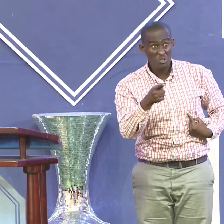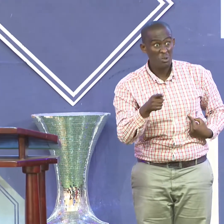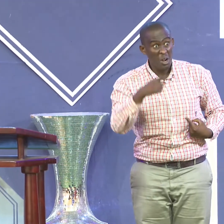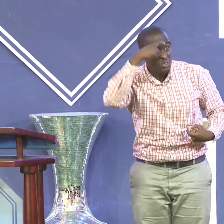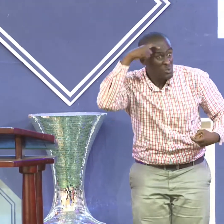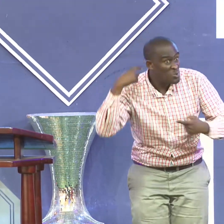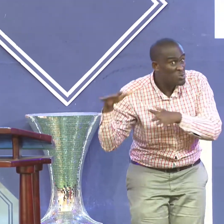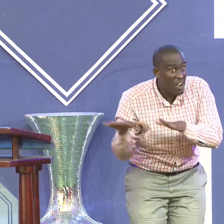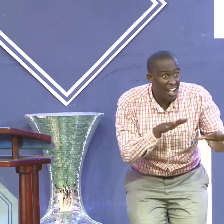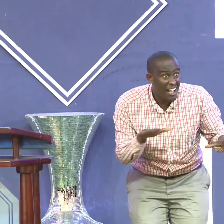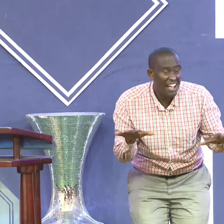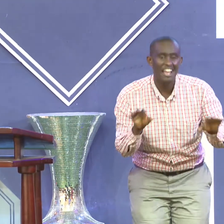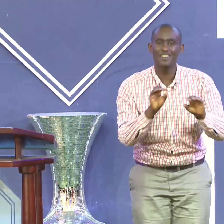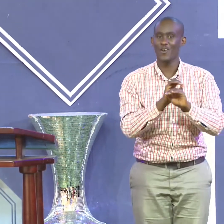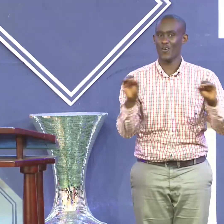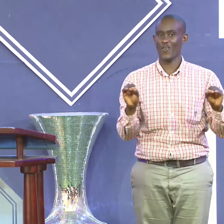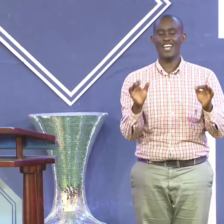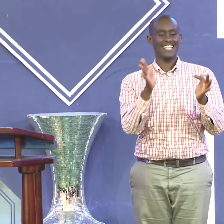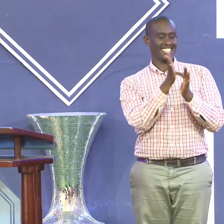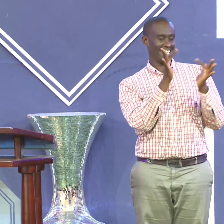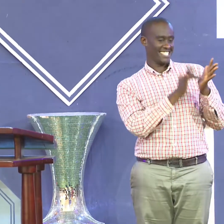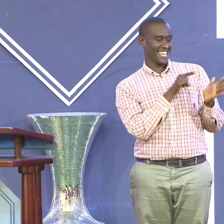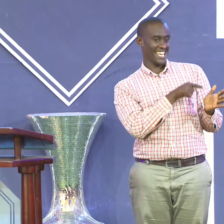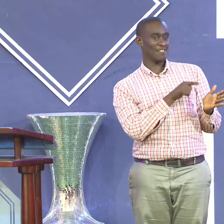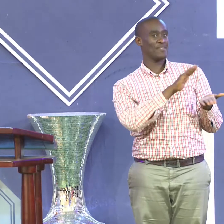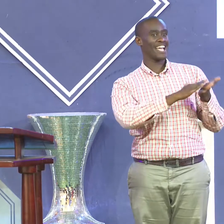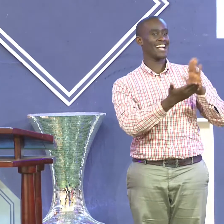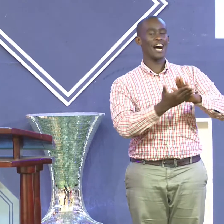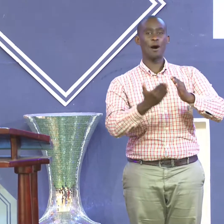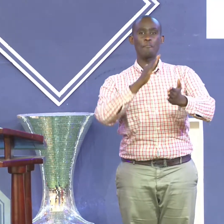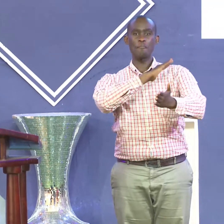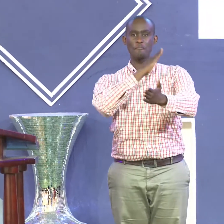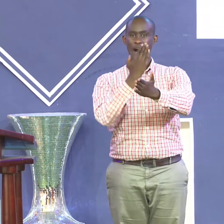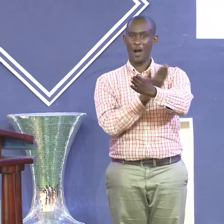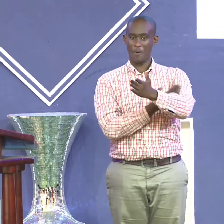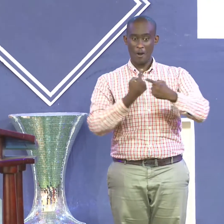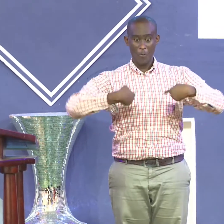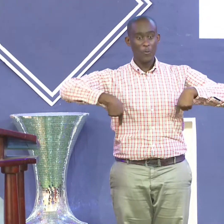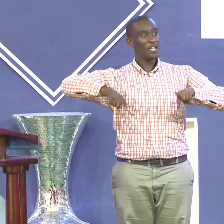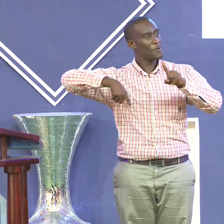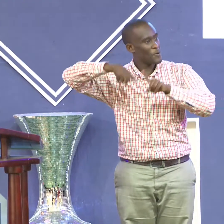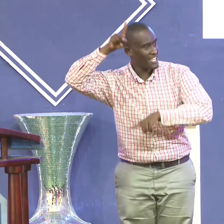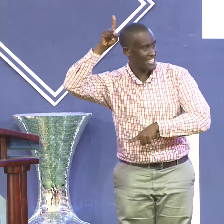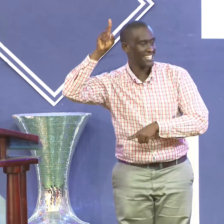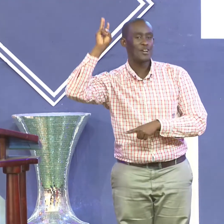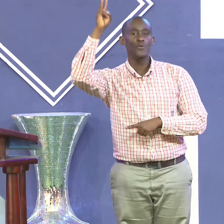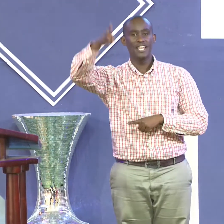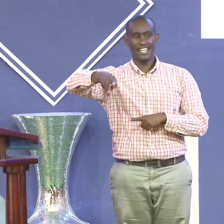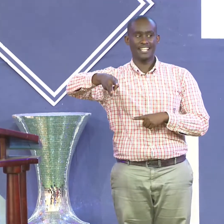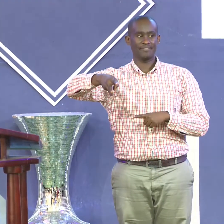we will not struggle. He himself will be our strength in which we used